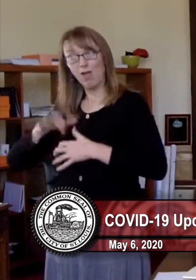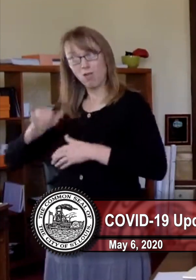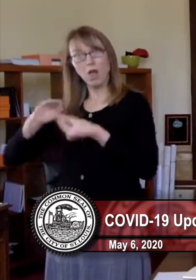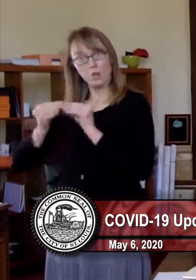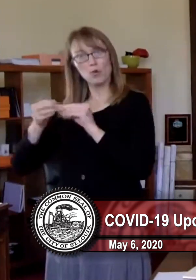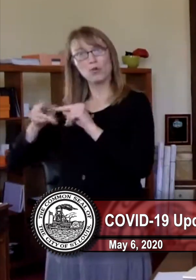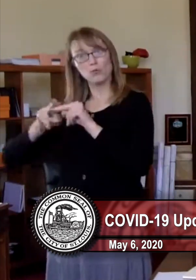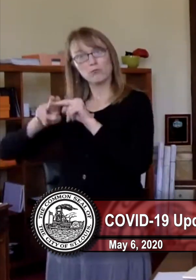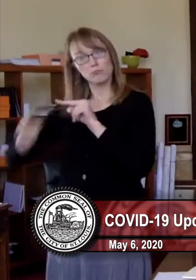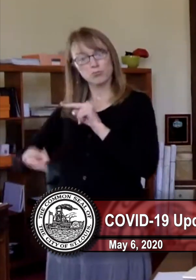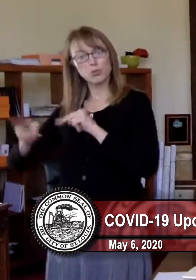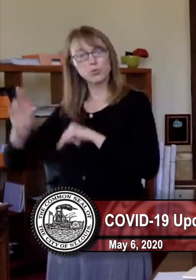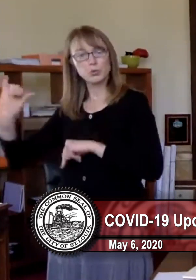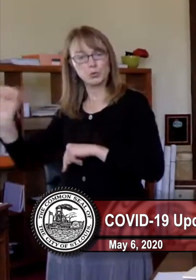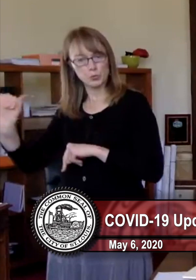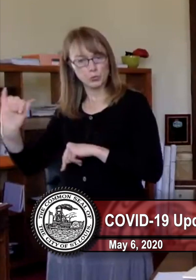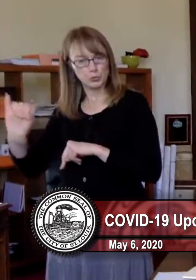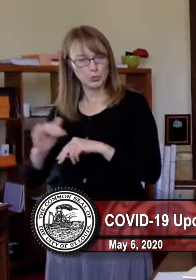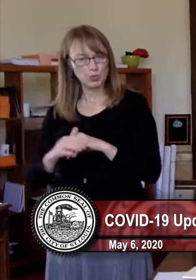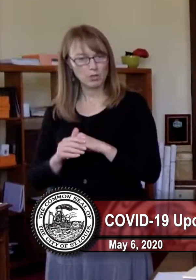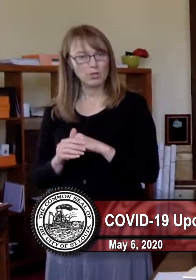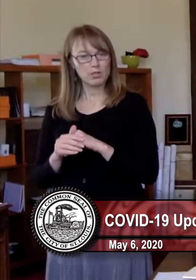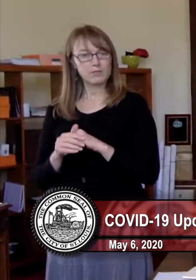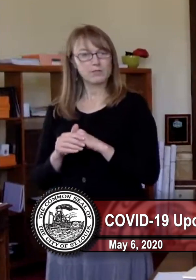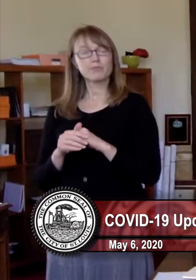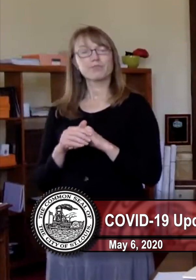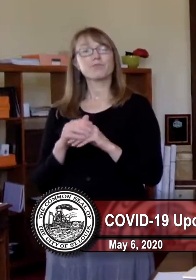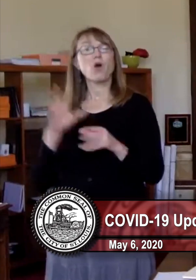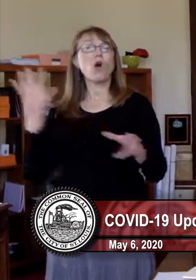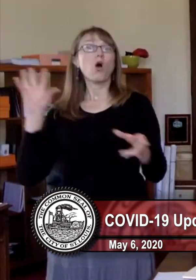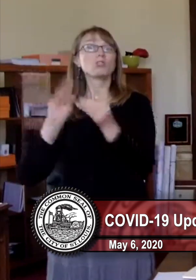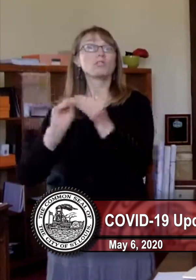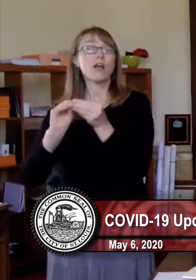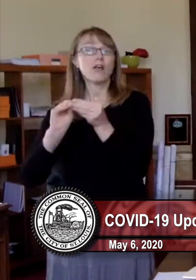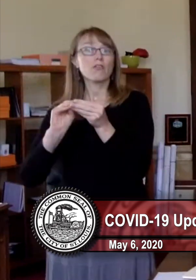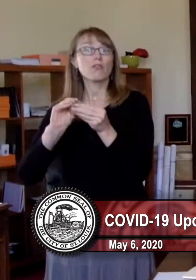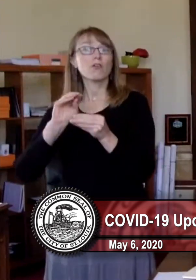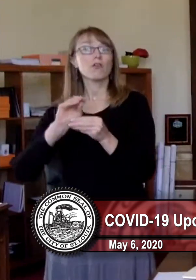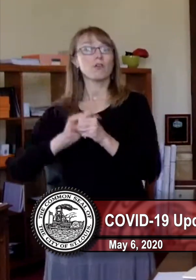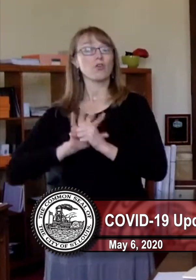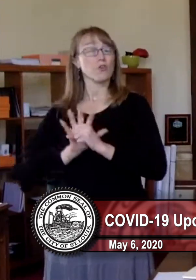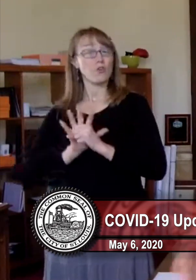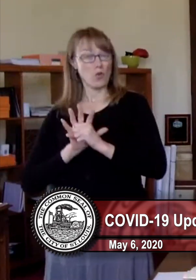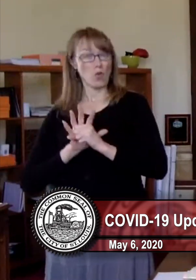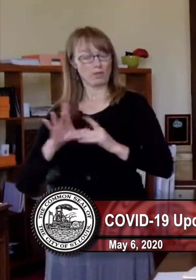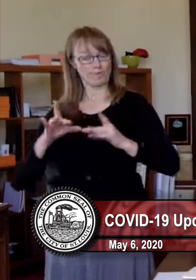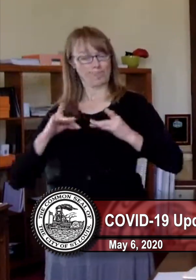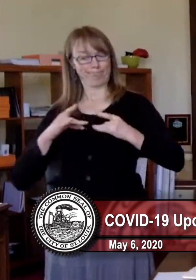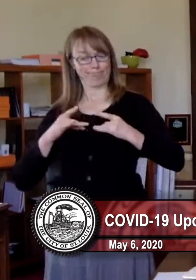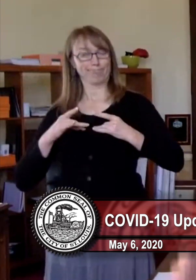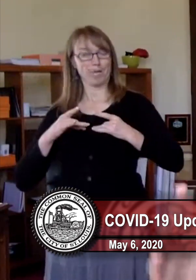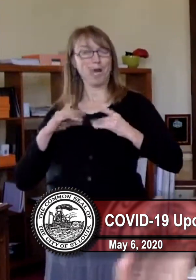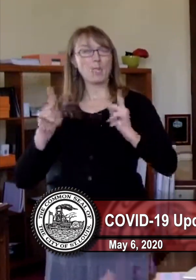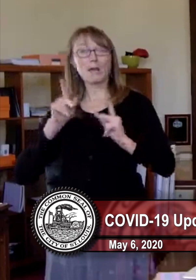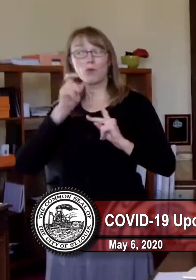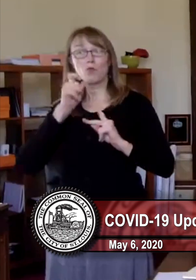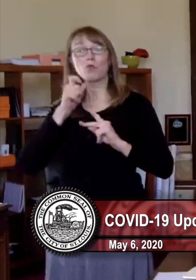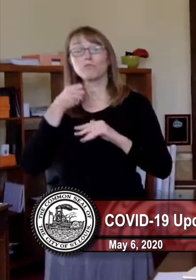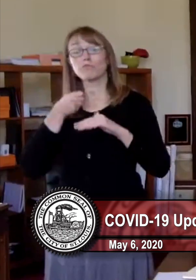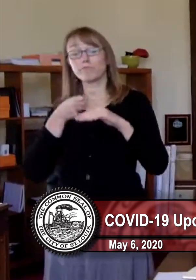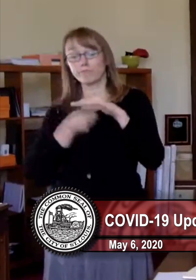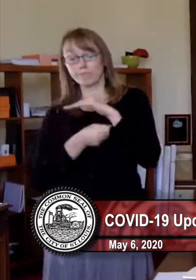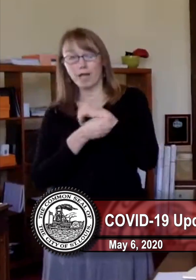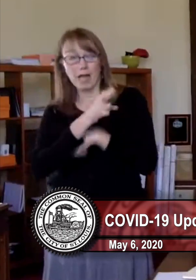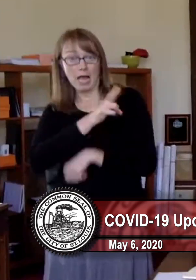good. That's 9 more than the day before. And cumulative COVID patients who have been in the hospital and